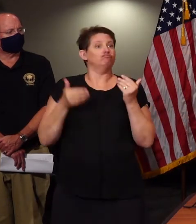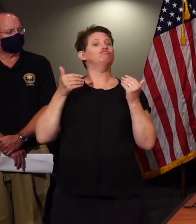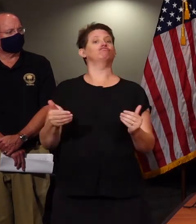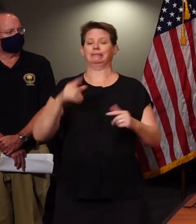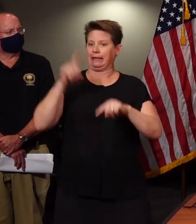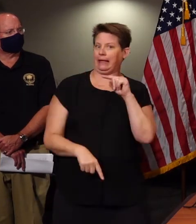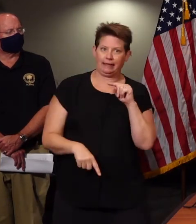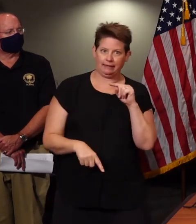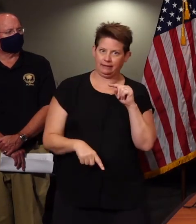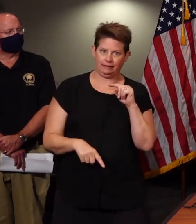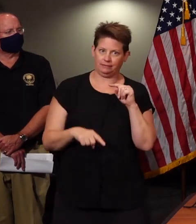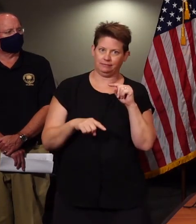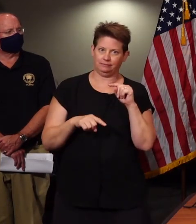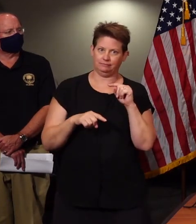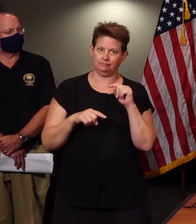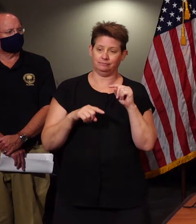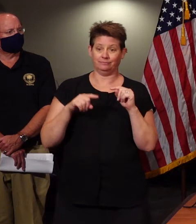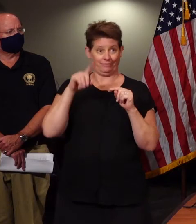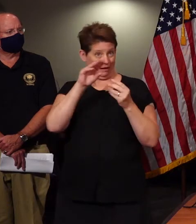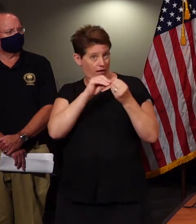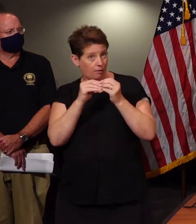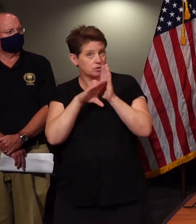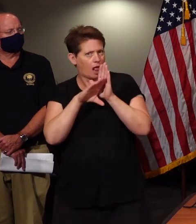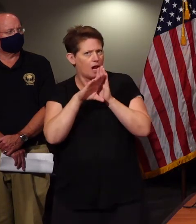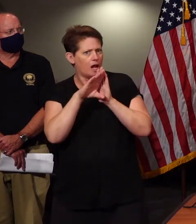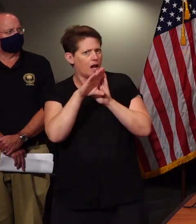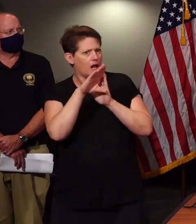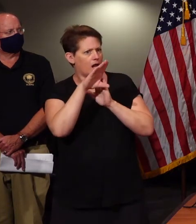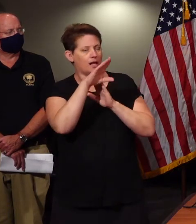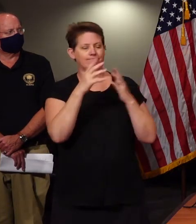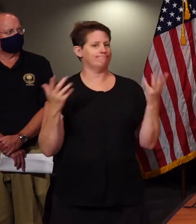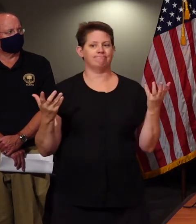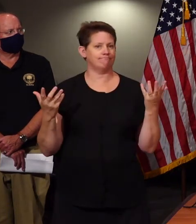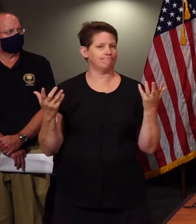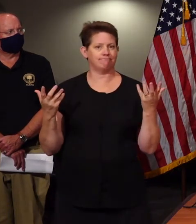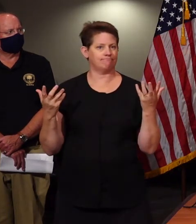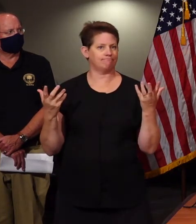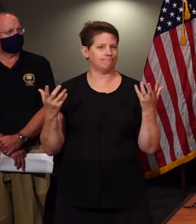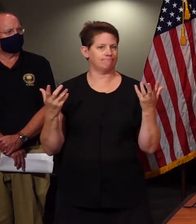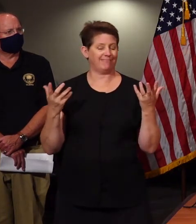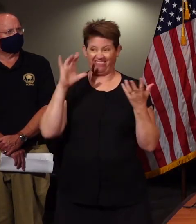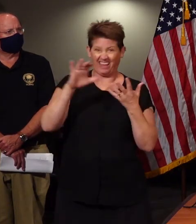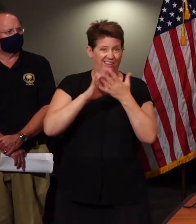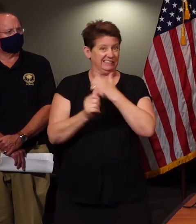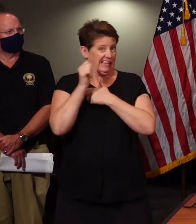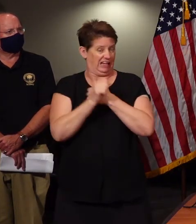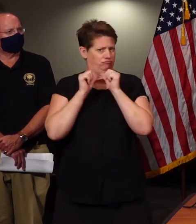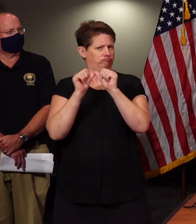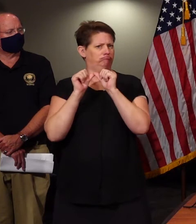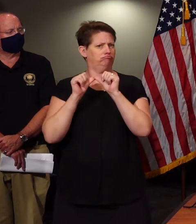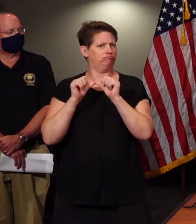those prohibitions, if these numbers continue to rise and the danger